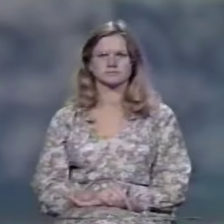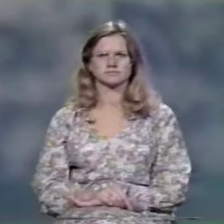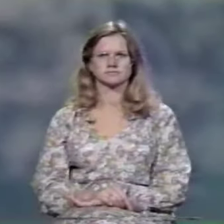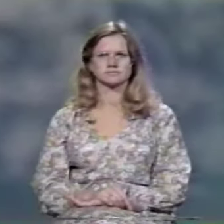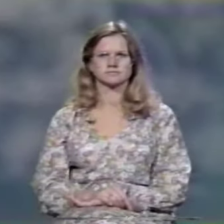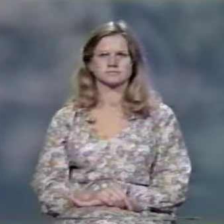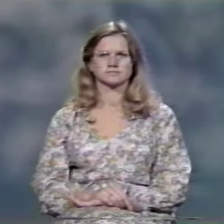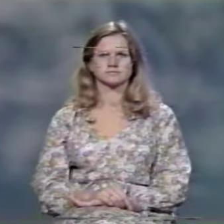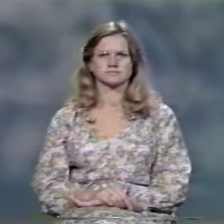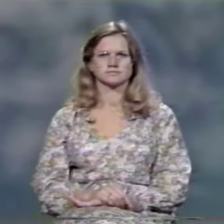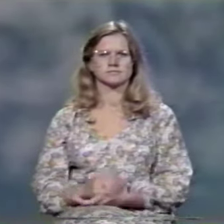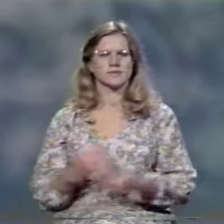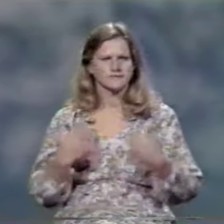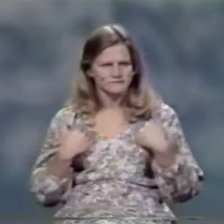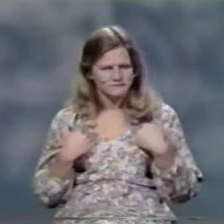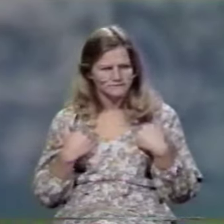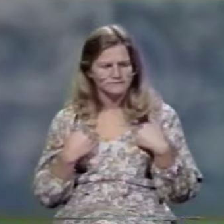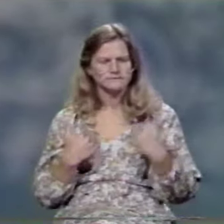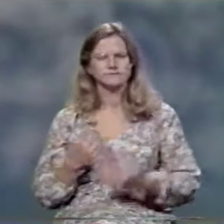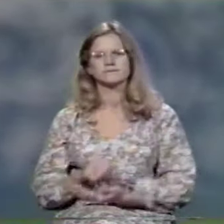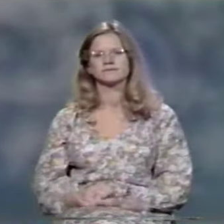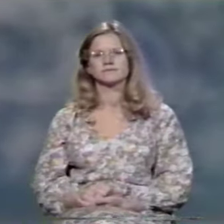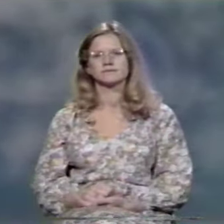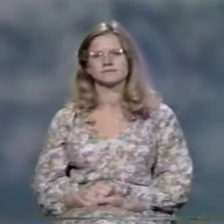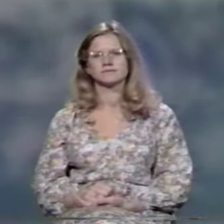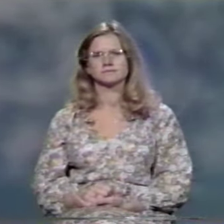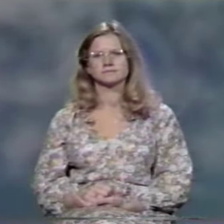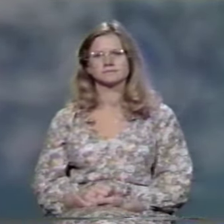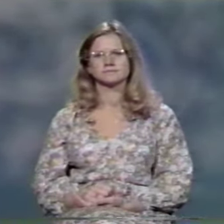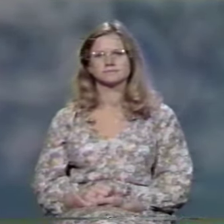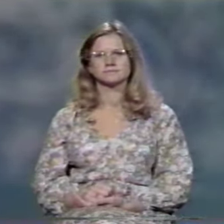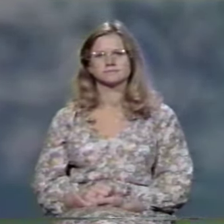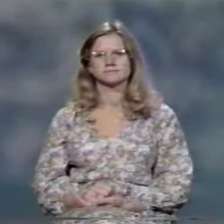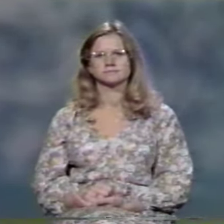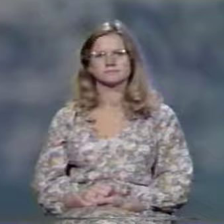There is or there are. This sign also means have.